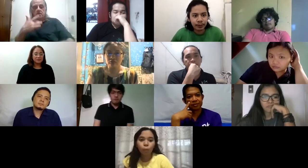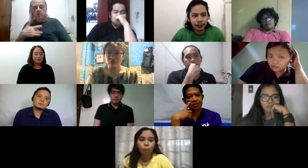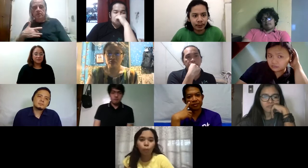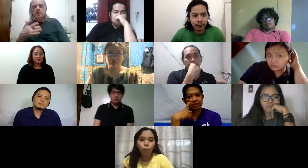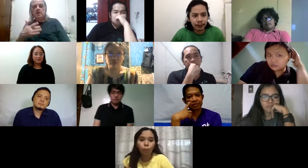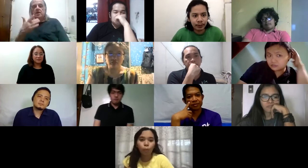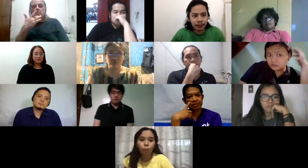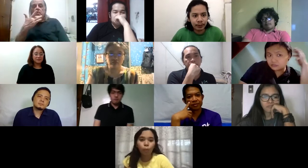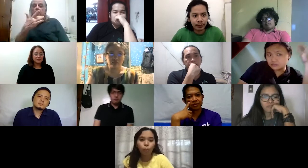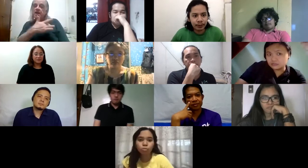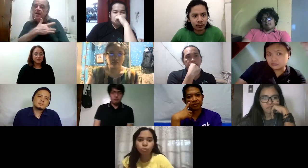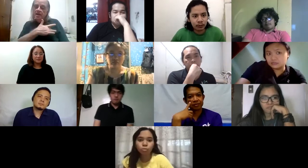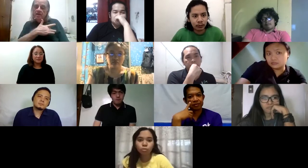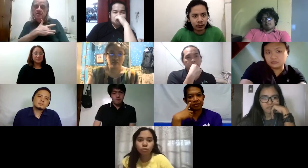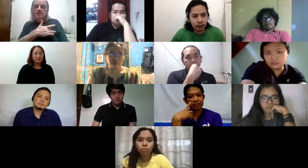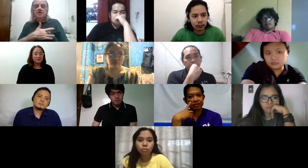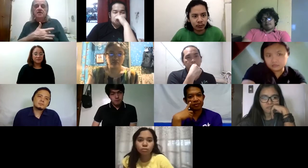birthday, birthday,